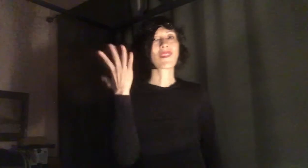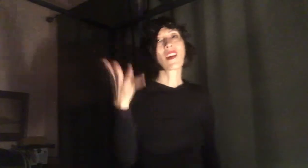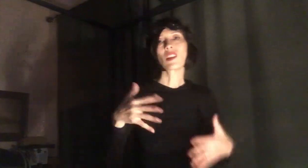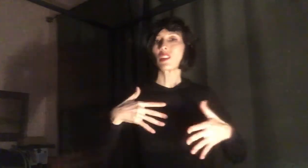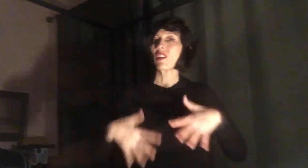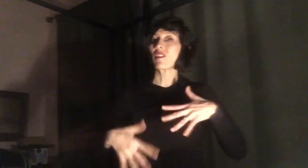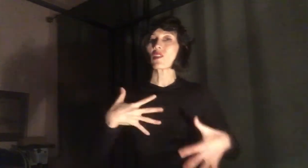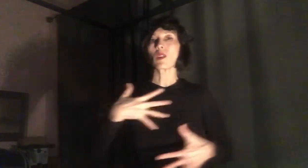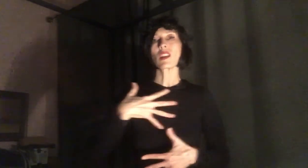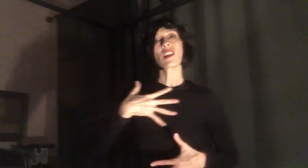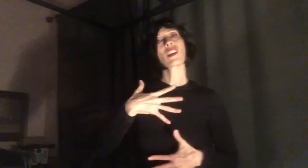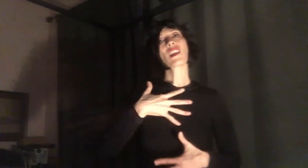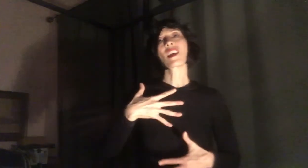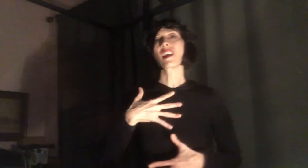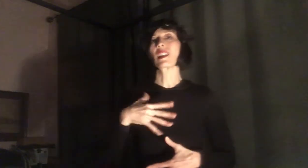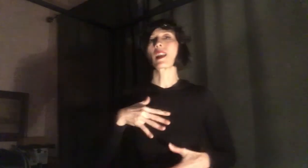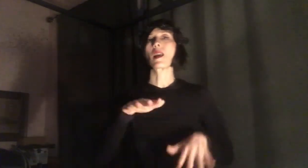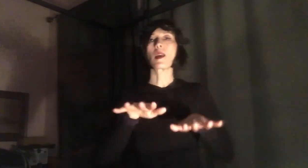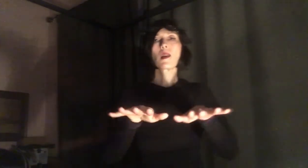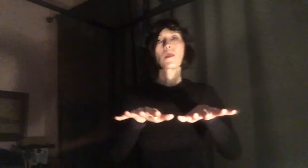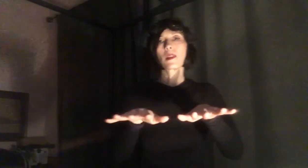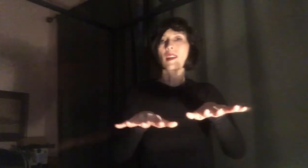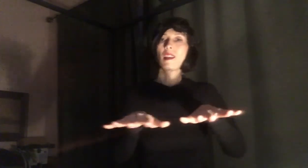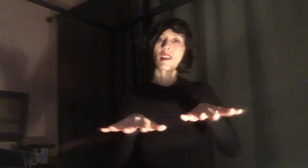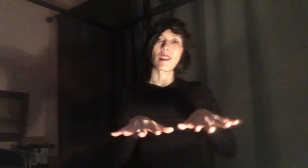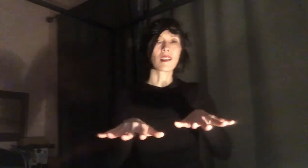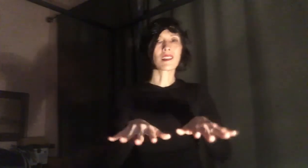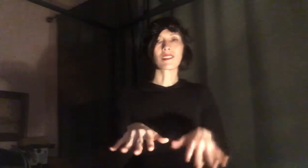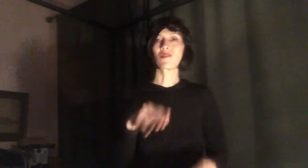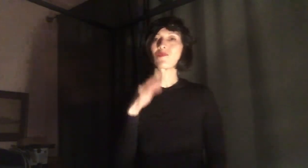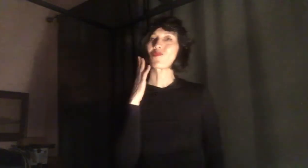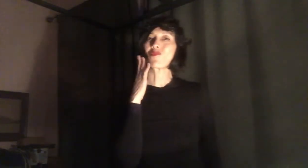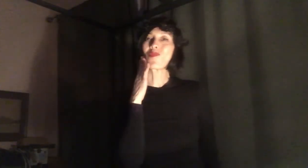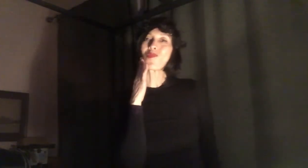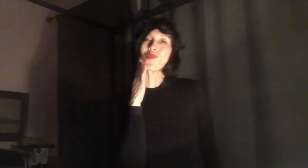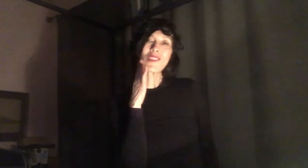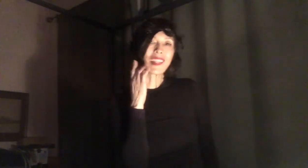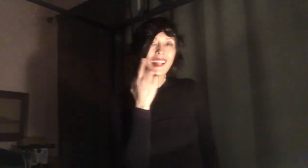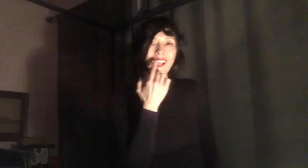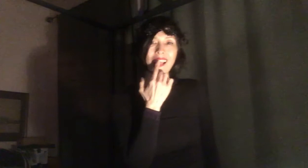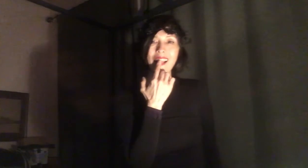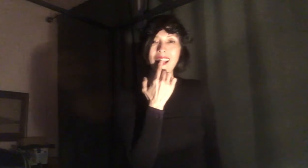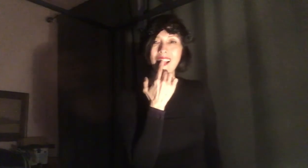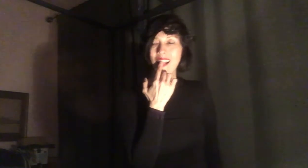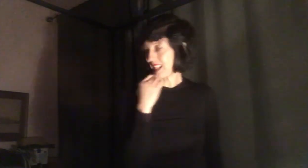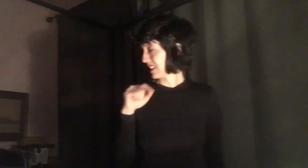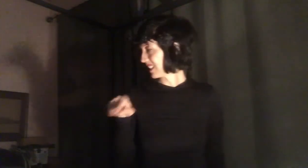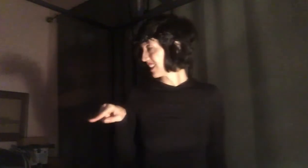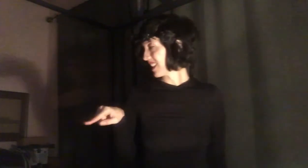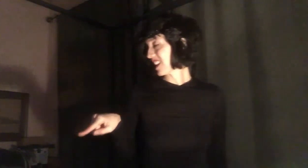every nervous twitch that happens when your tongue is there.